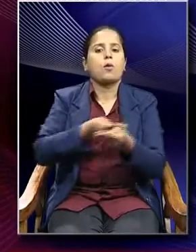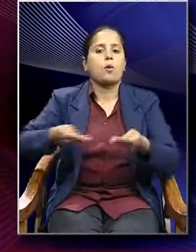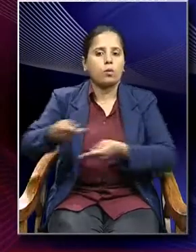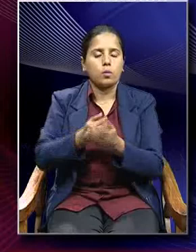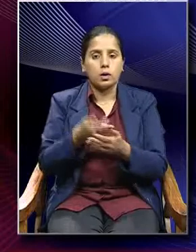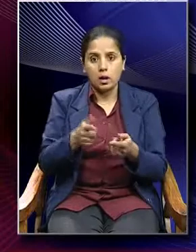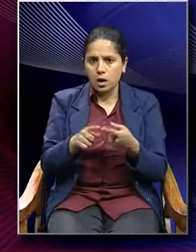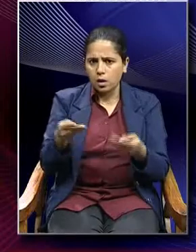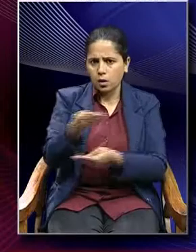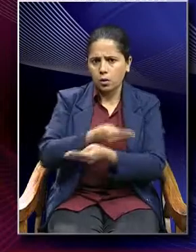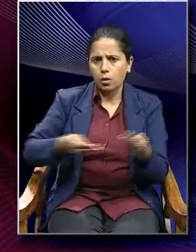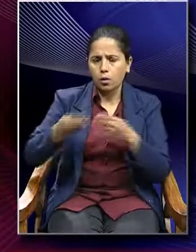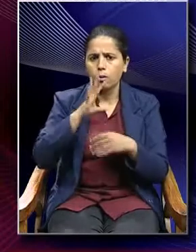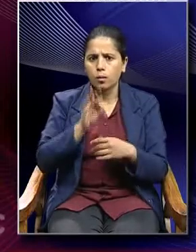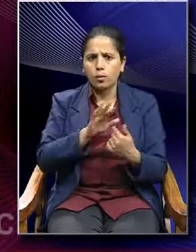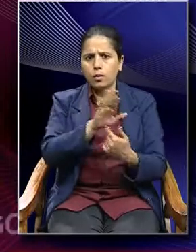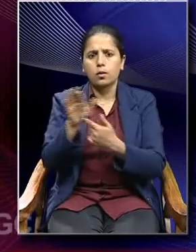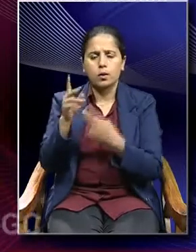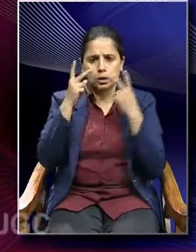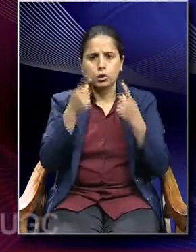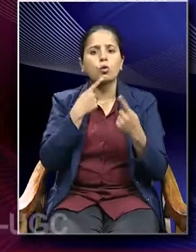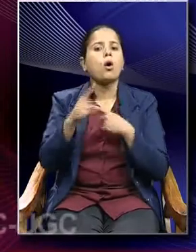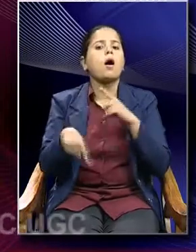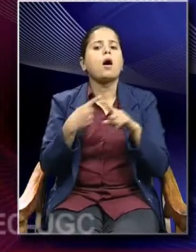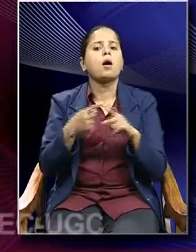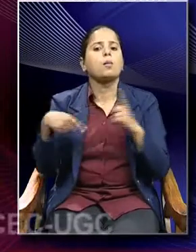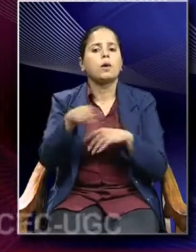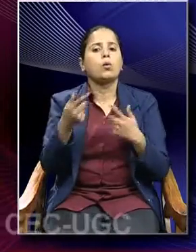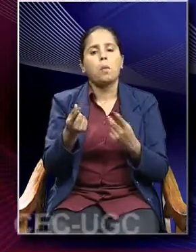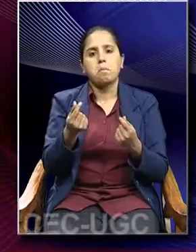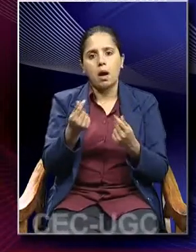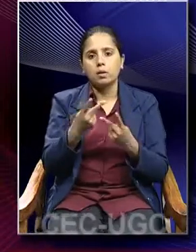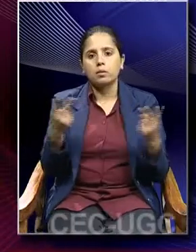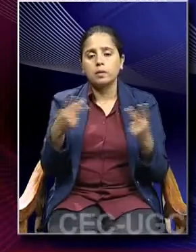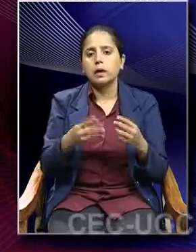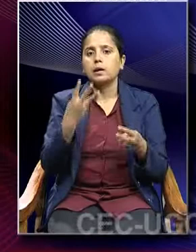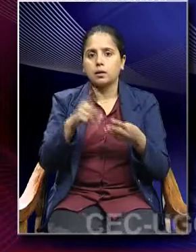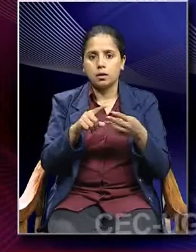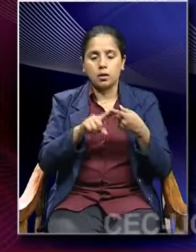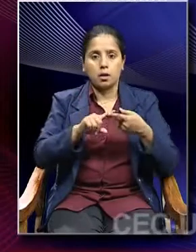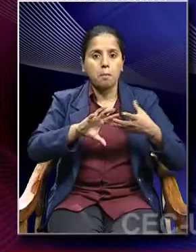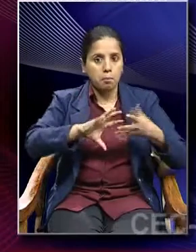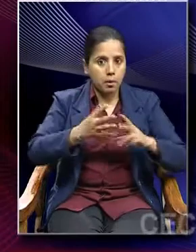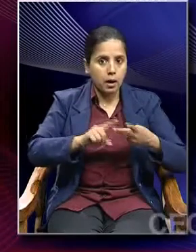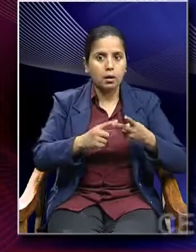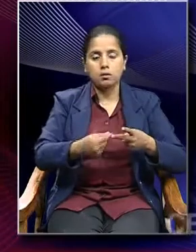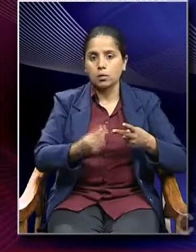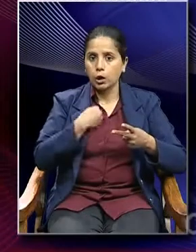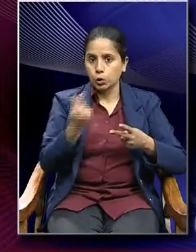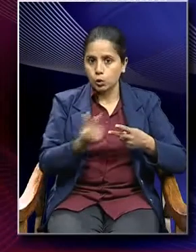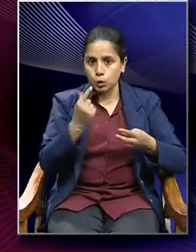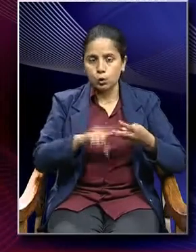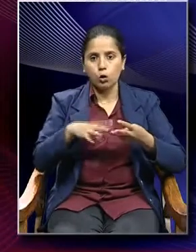Now, economics is basically kind of talking about wealth in three spheres: production, consumption, and